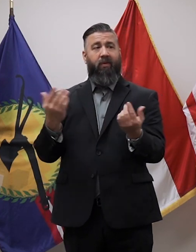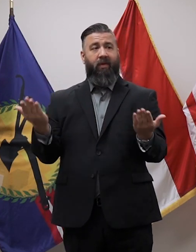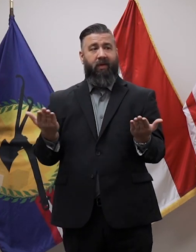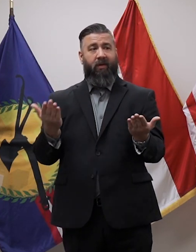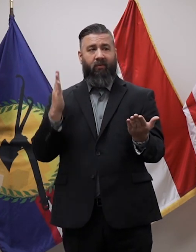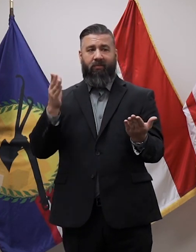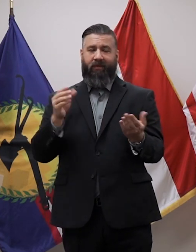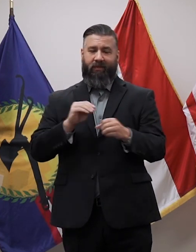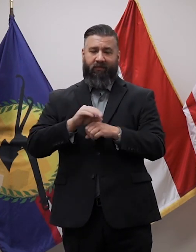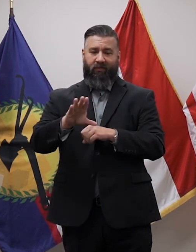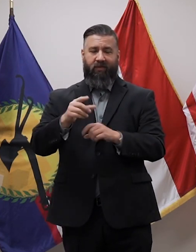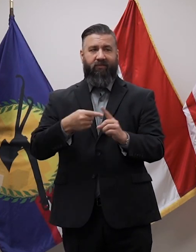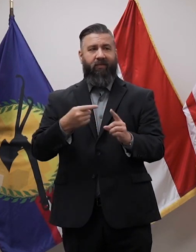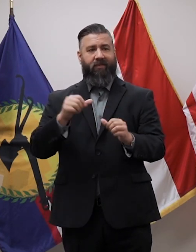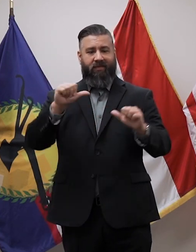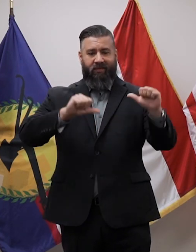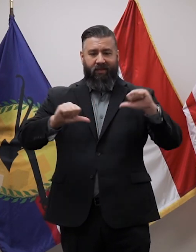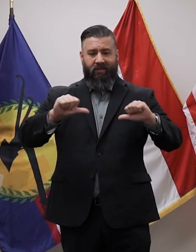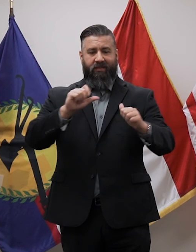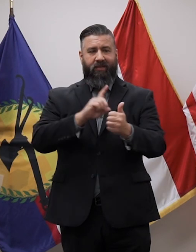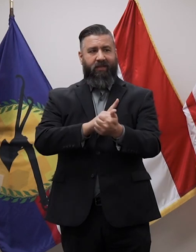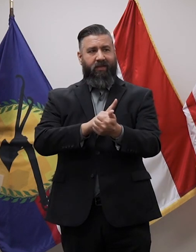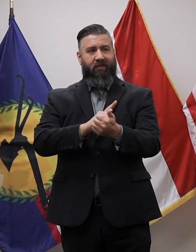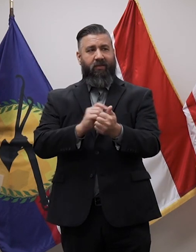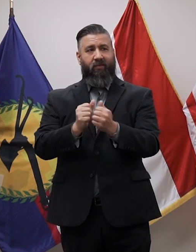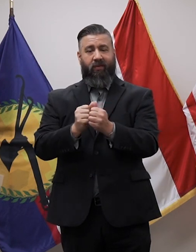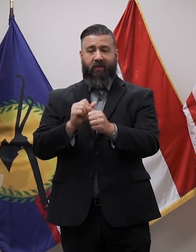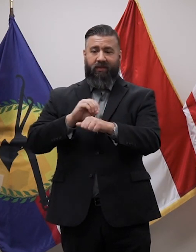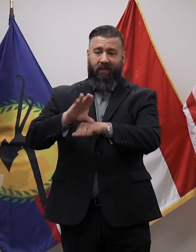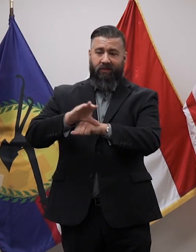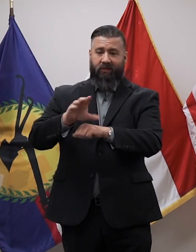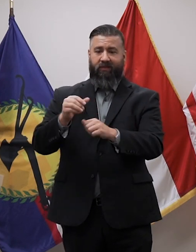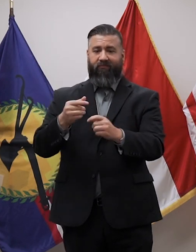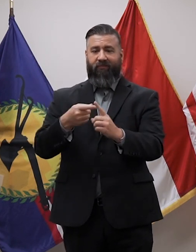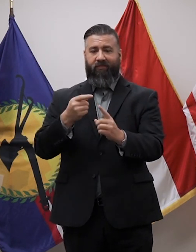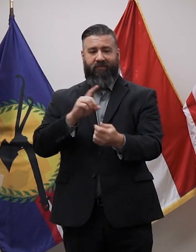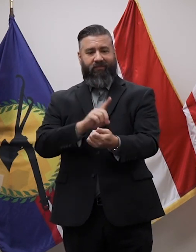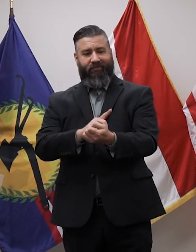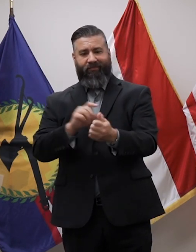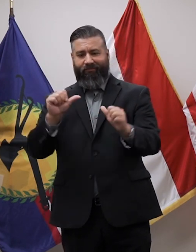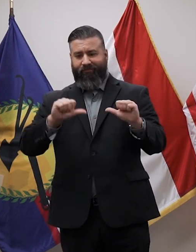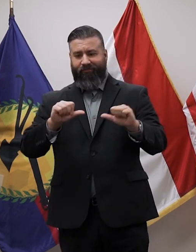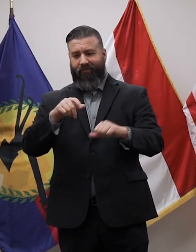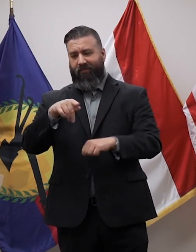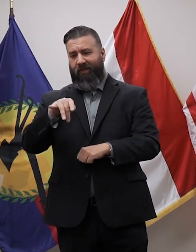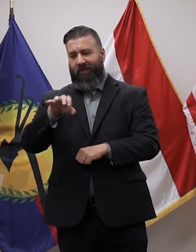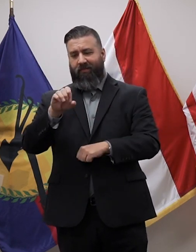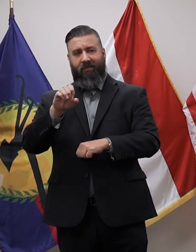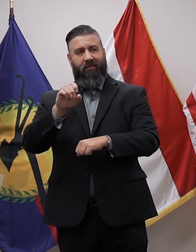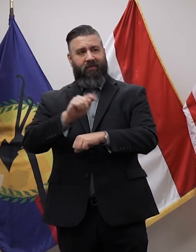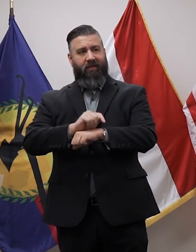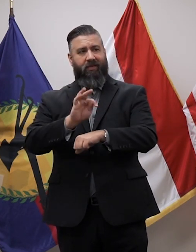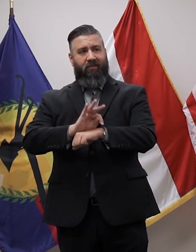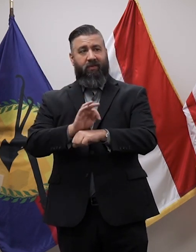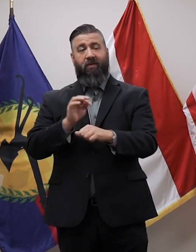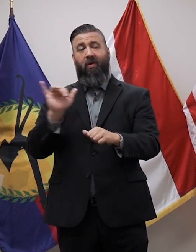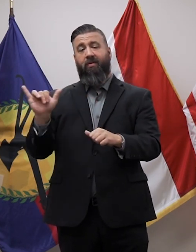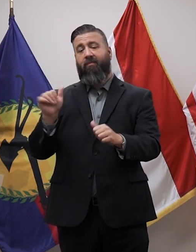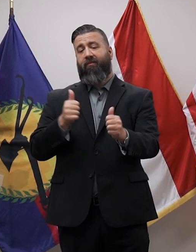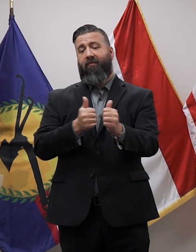driven by our public health experts with consultation of the health systems and the pandemic task force and following the guidance of the CDC.